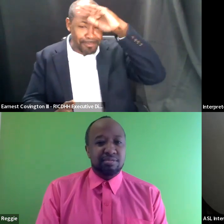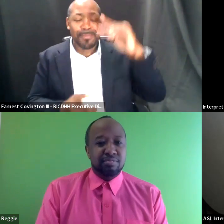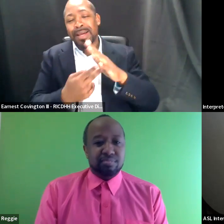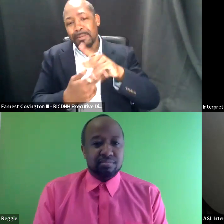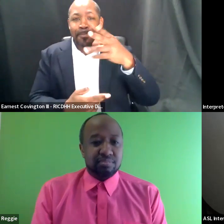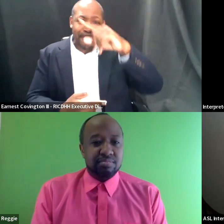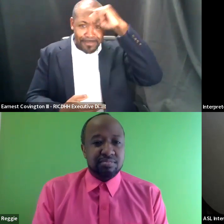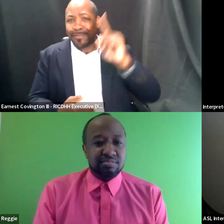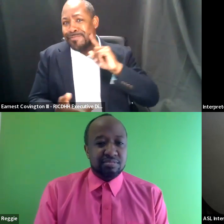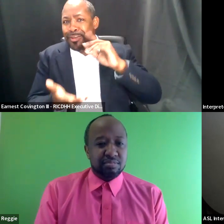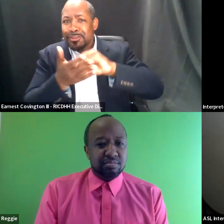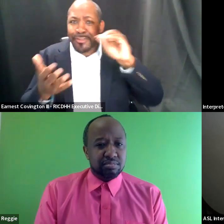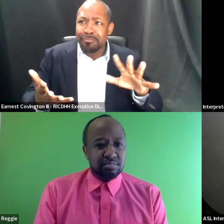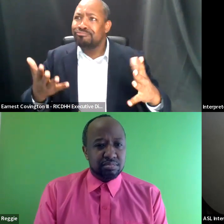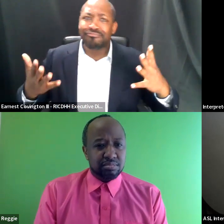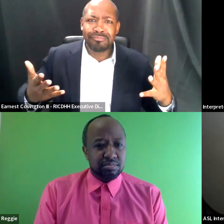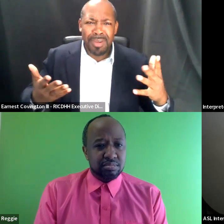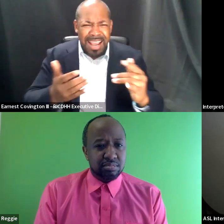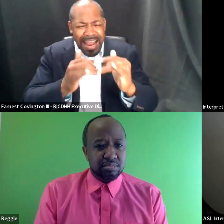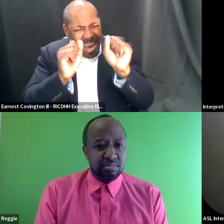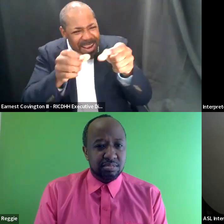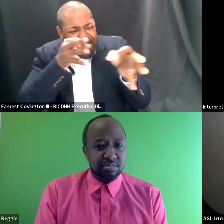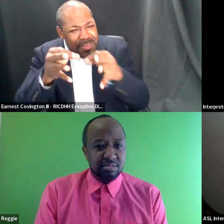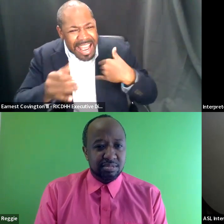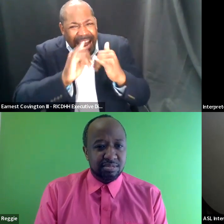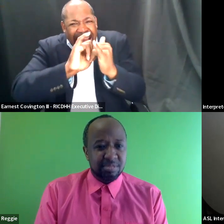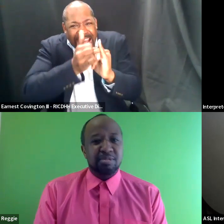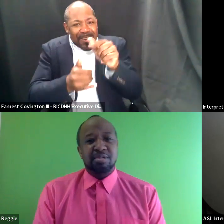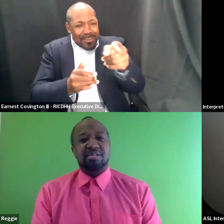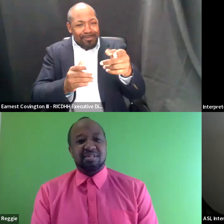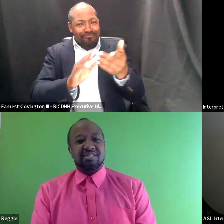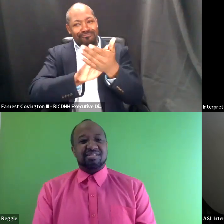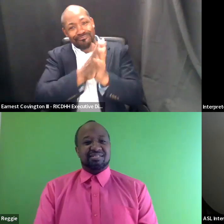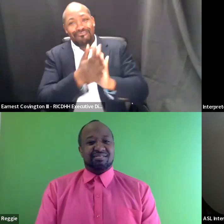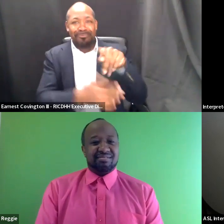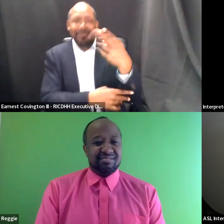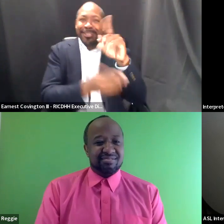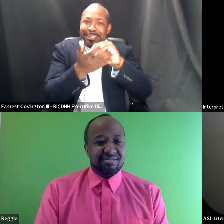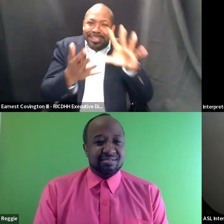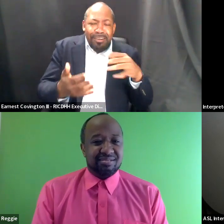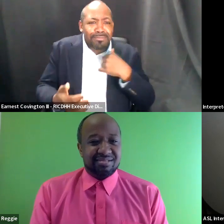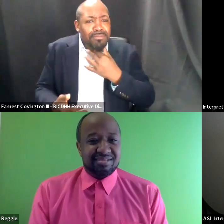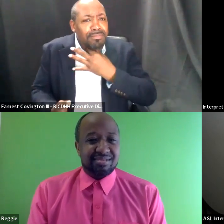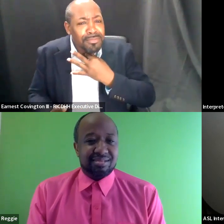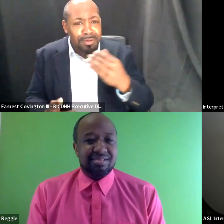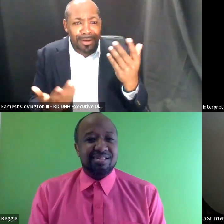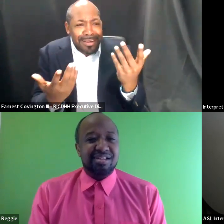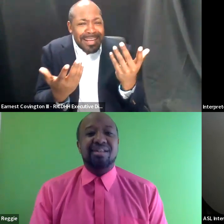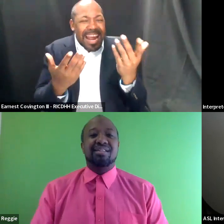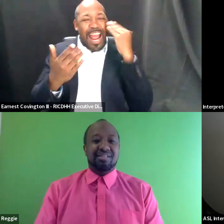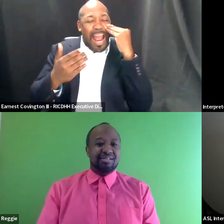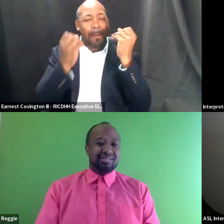this idea just come out of anywhere, come out of nowhere? Or, I mean, what gave you that drive? What made you want to pursue that?